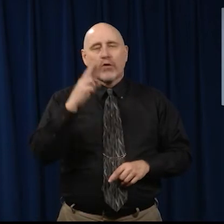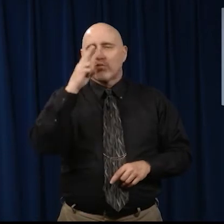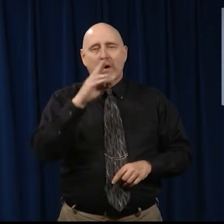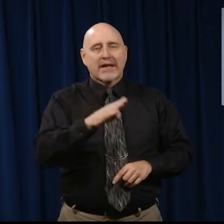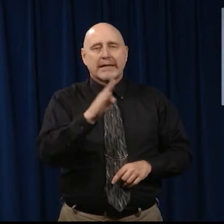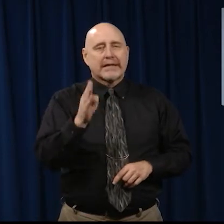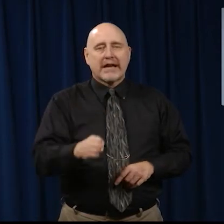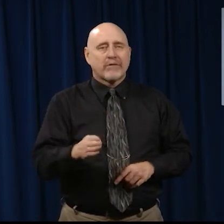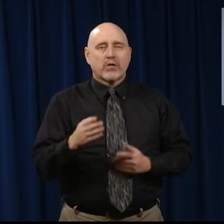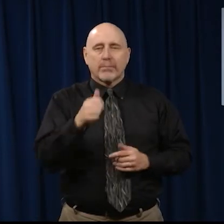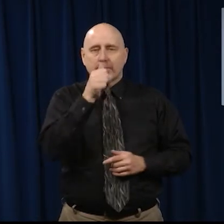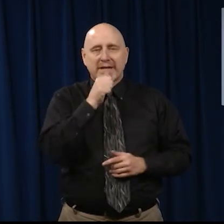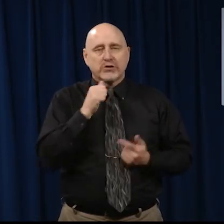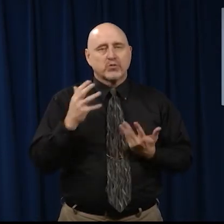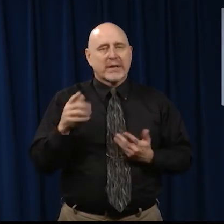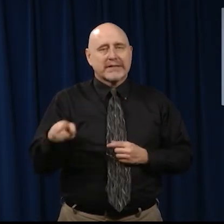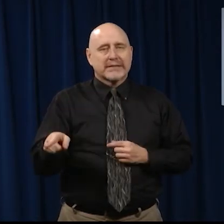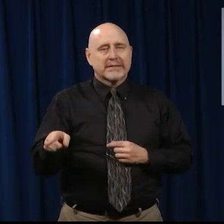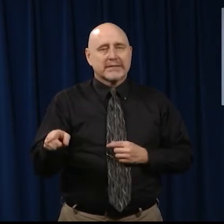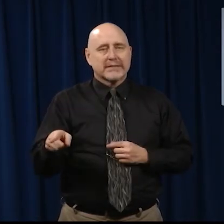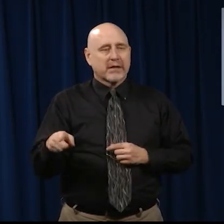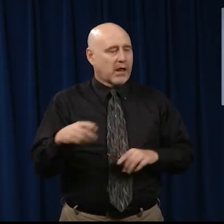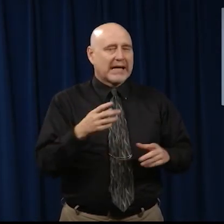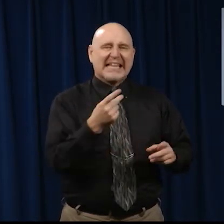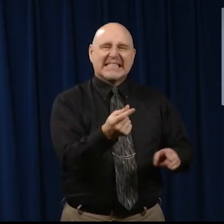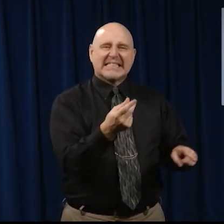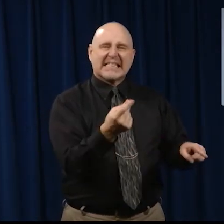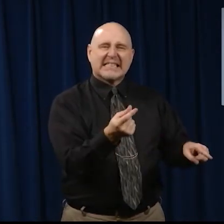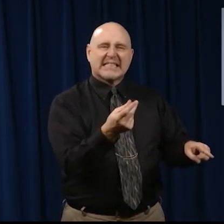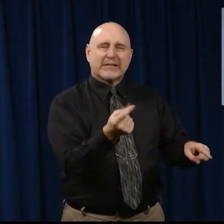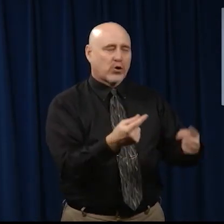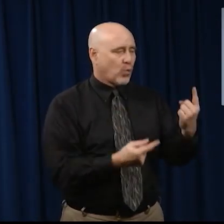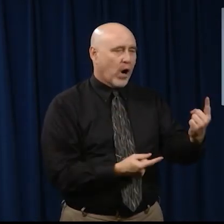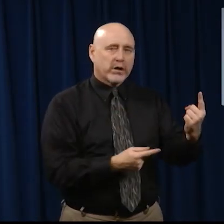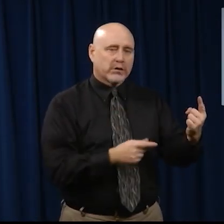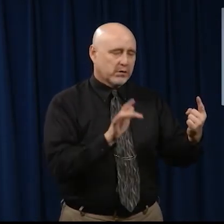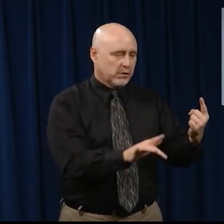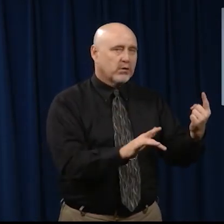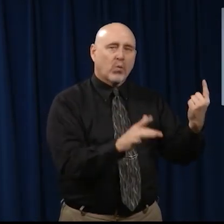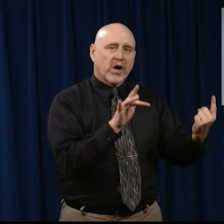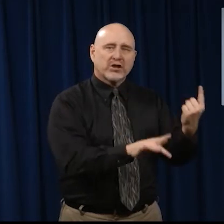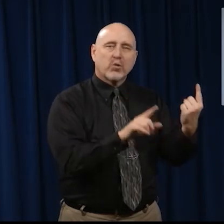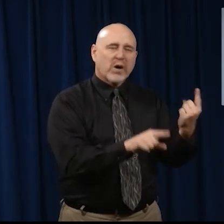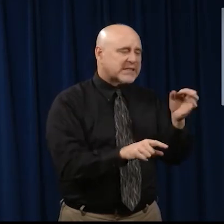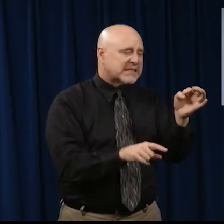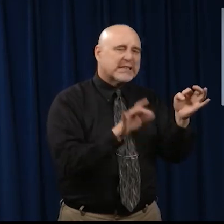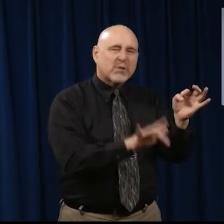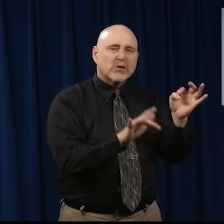But they never waited. They always went for that 1 bar with that tiny little piece of